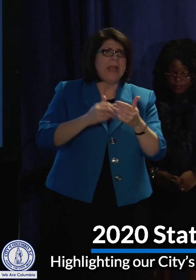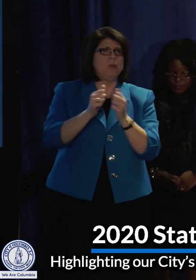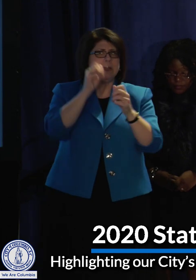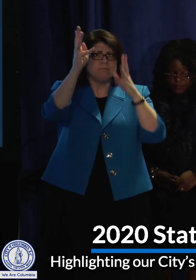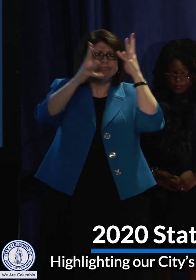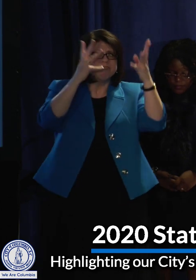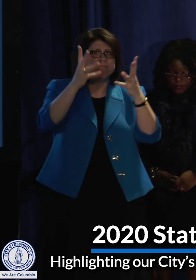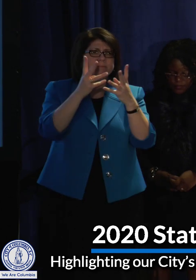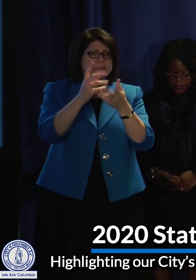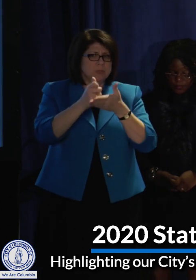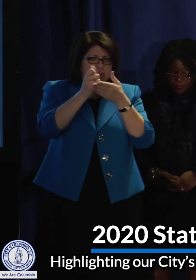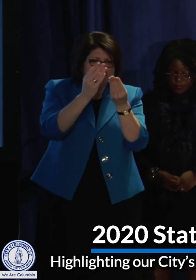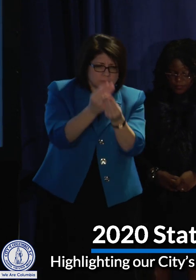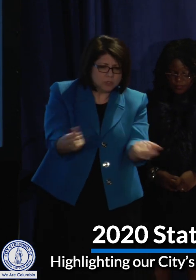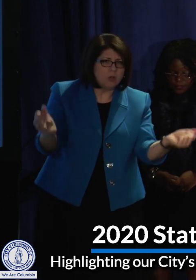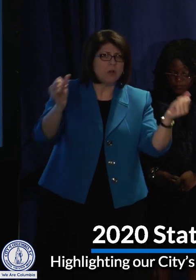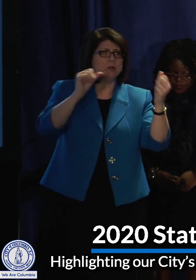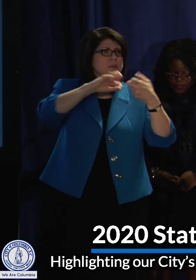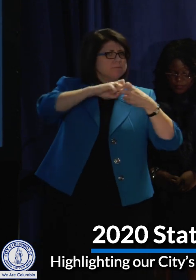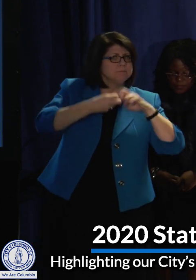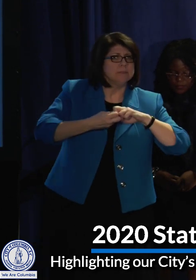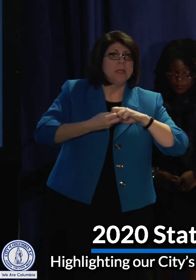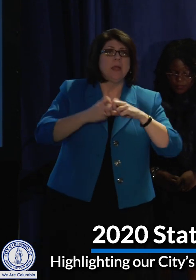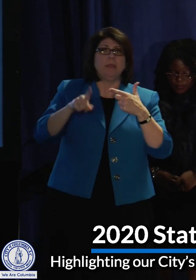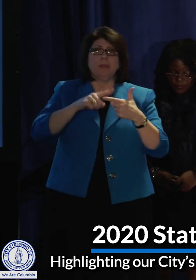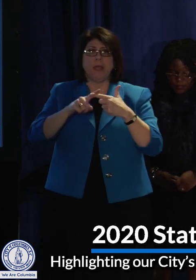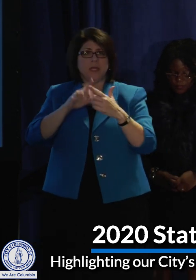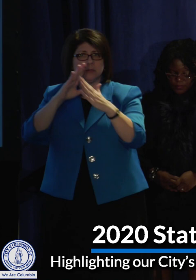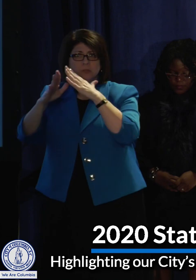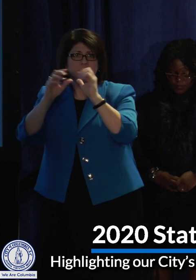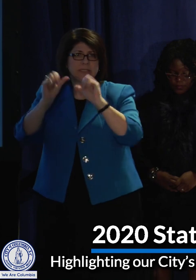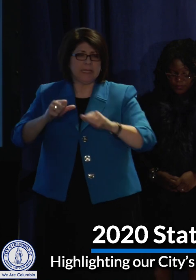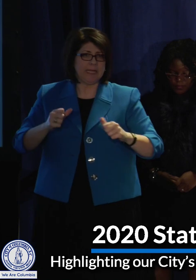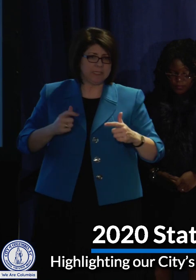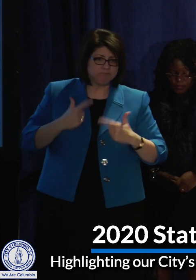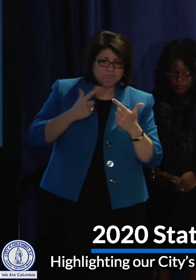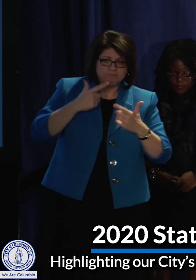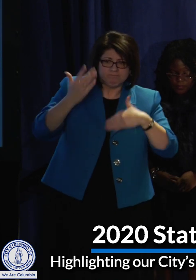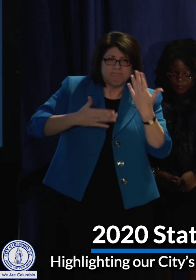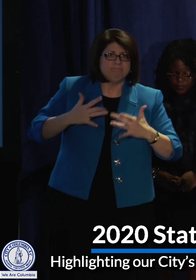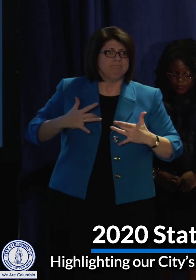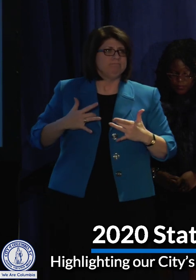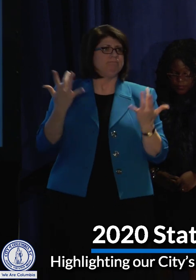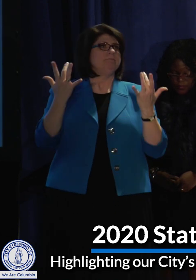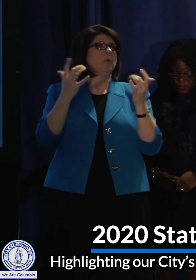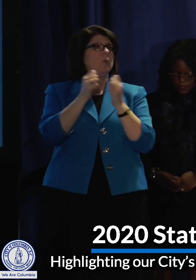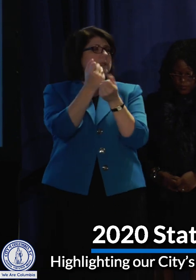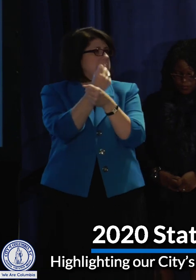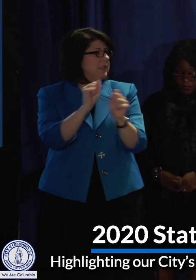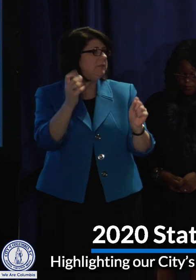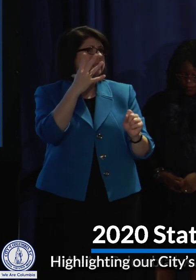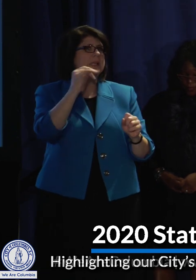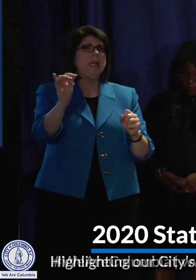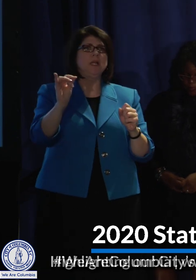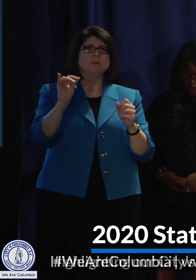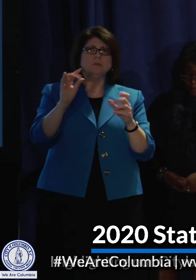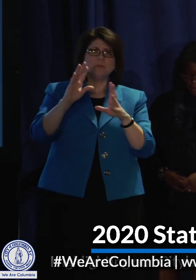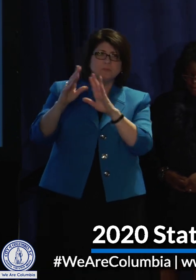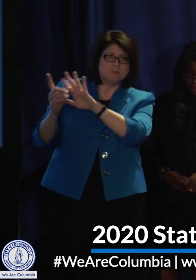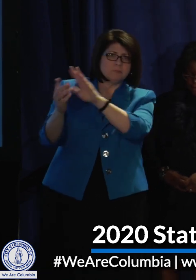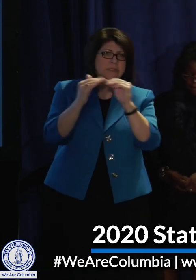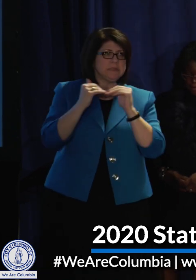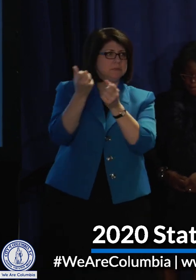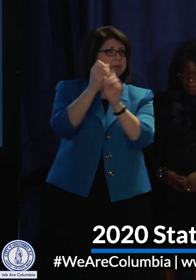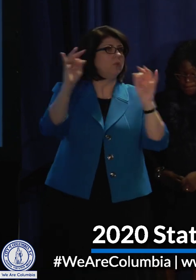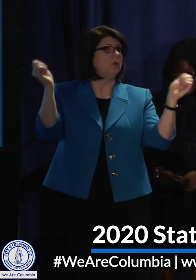the issues we face, so that our community may thrive and safety and security be known to all,